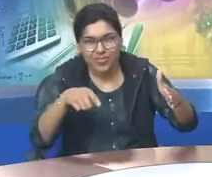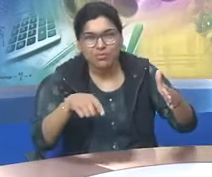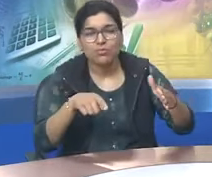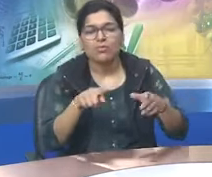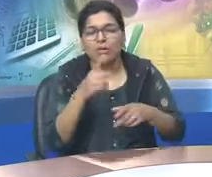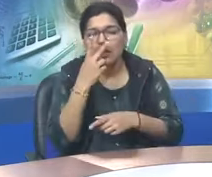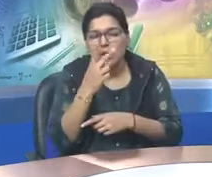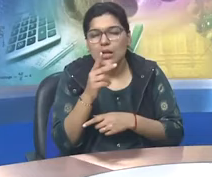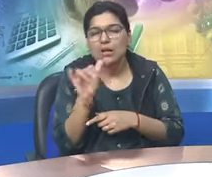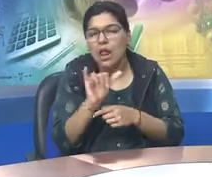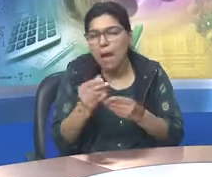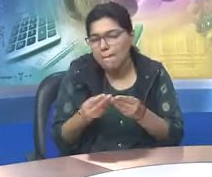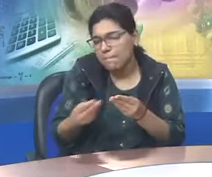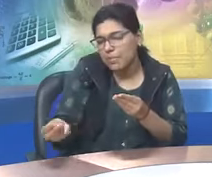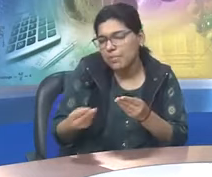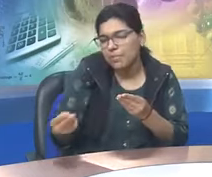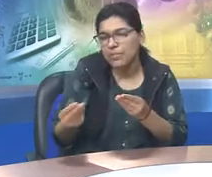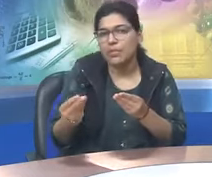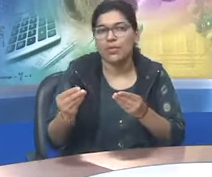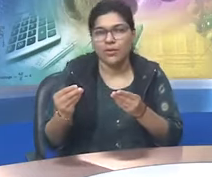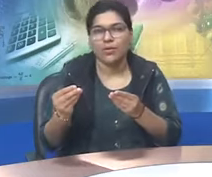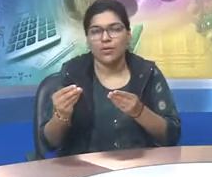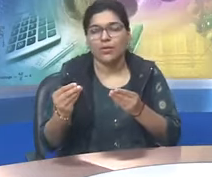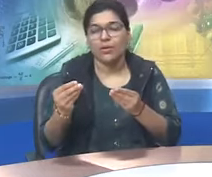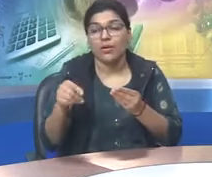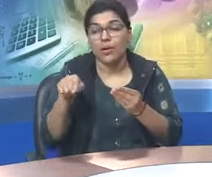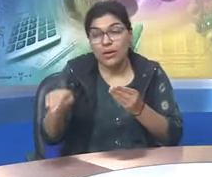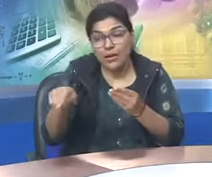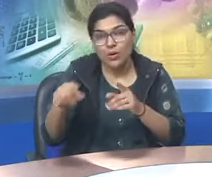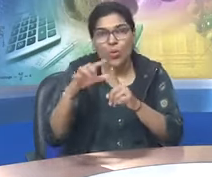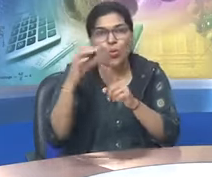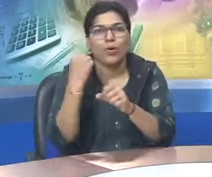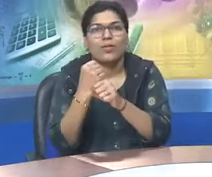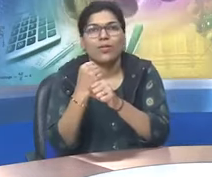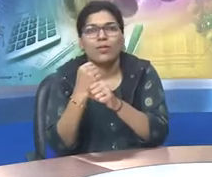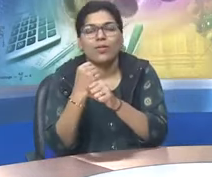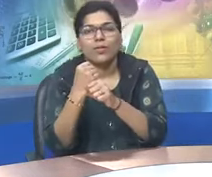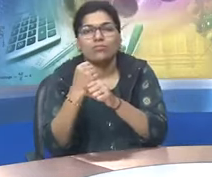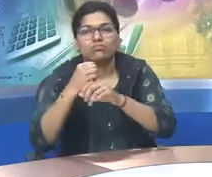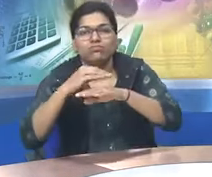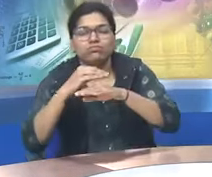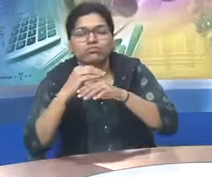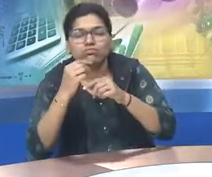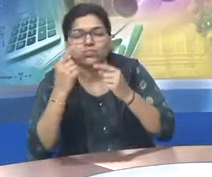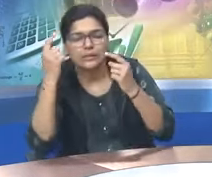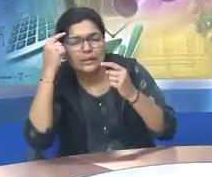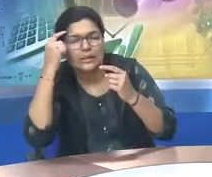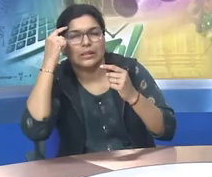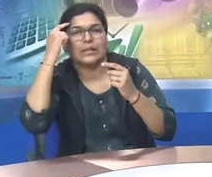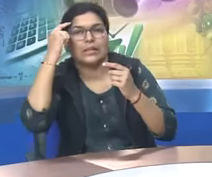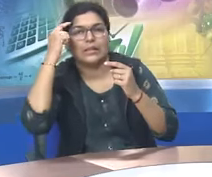pick an armful of darkness to bring it here to lie behind my bedroom door like